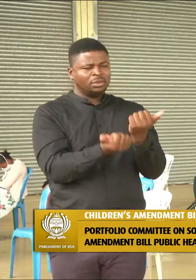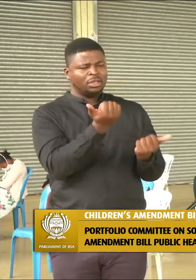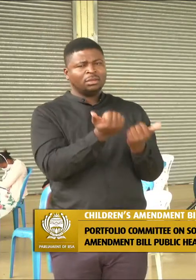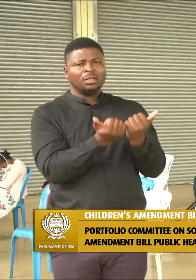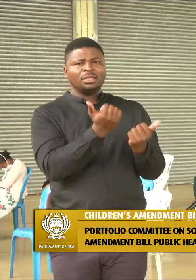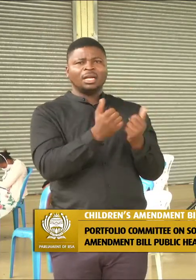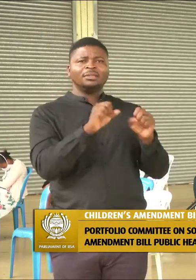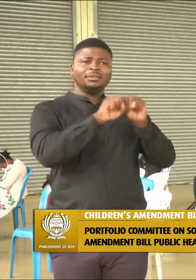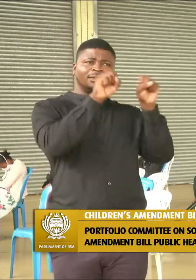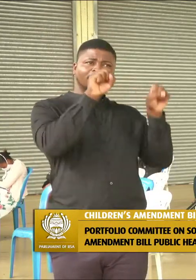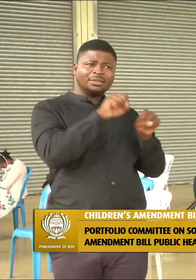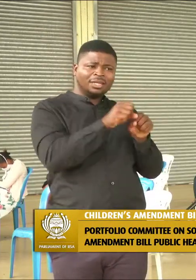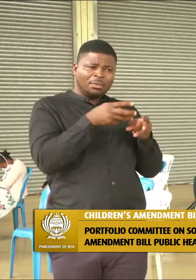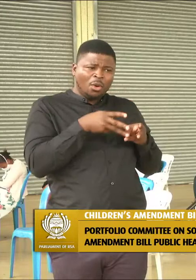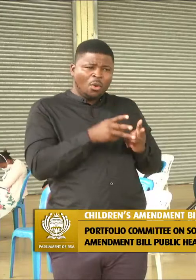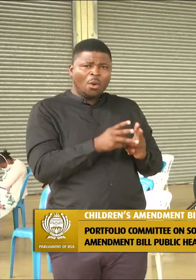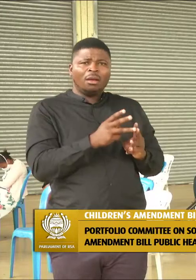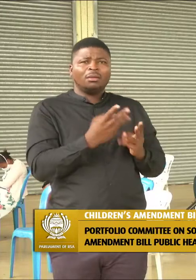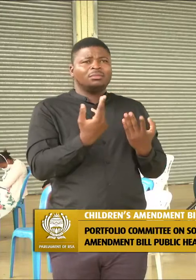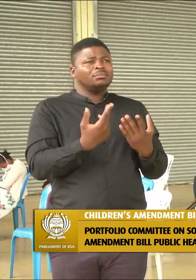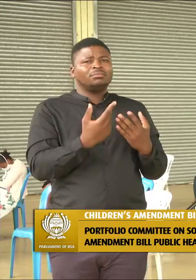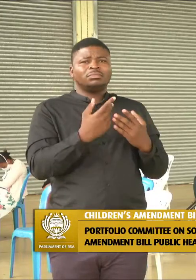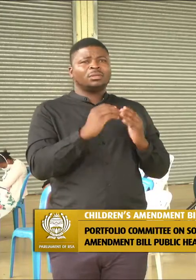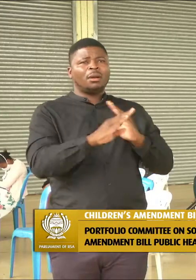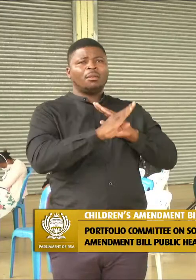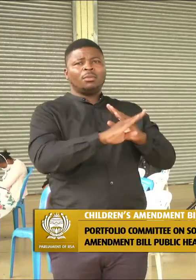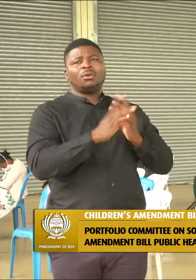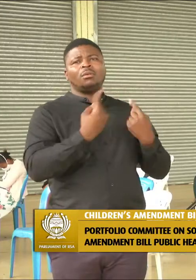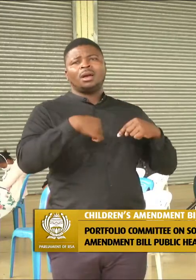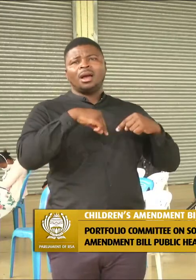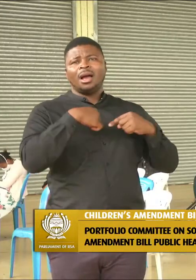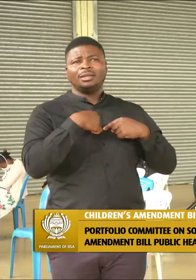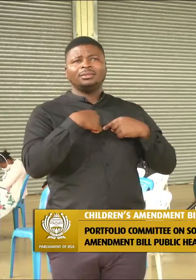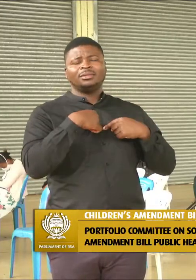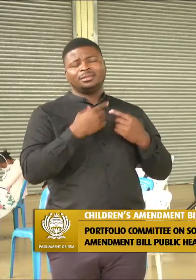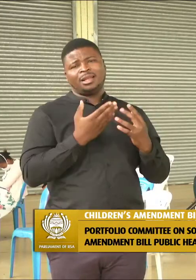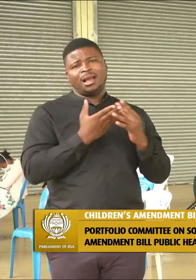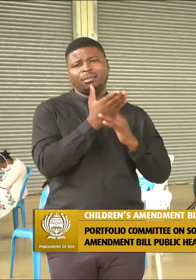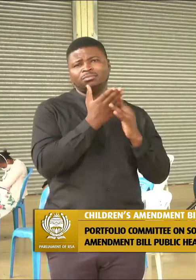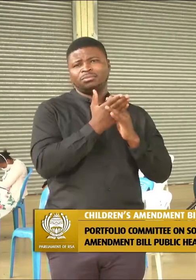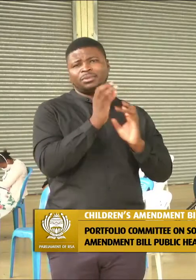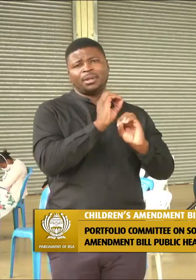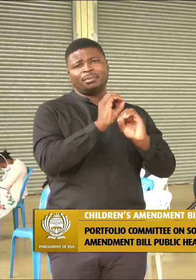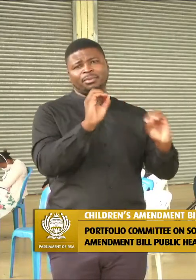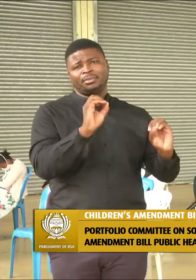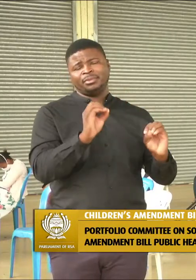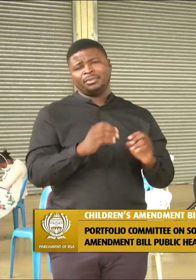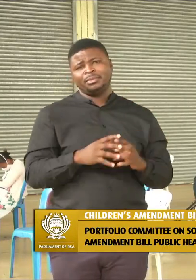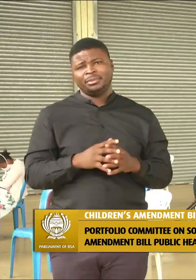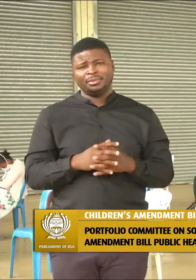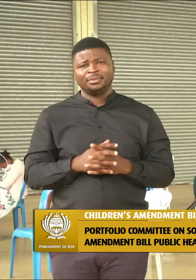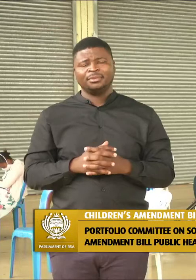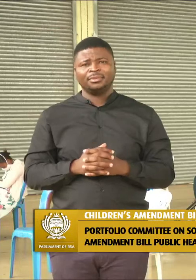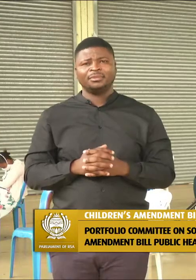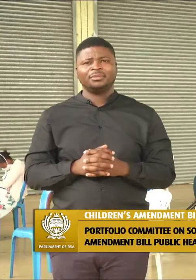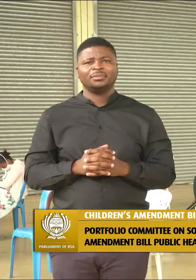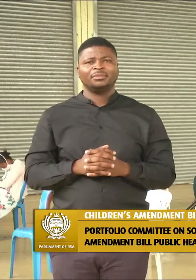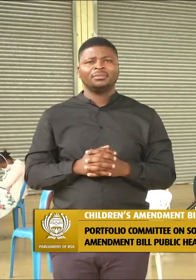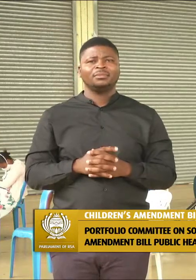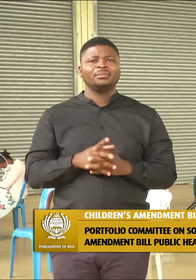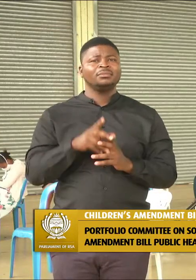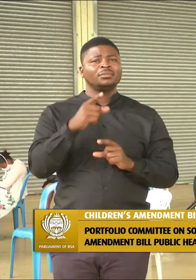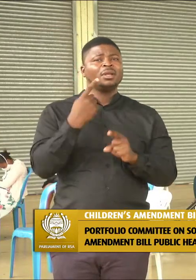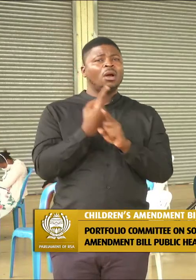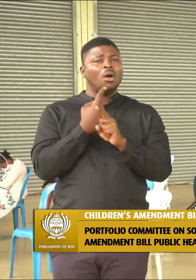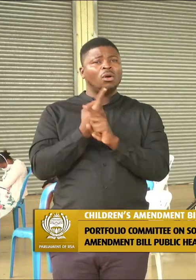kodwa ke kubonakala ngathi uhlelo lwezinto liyabavimba kulokho. I read all the stories of the